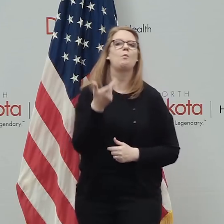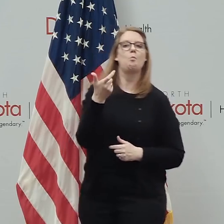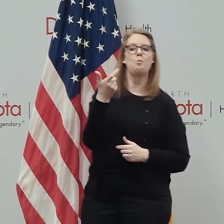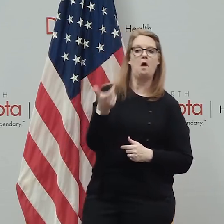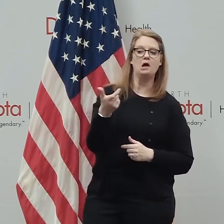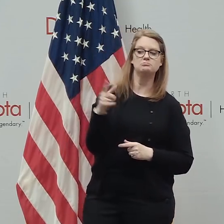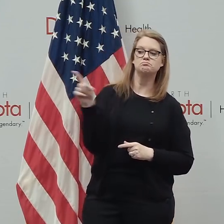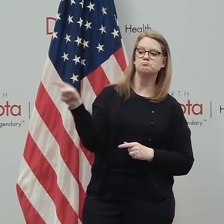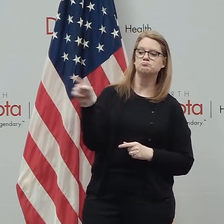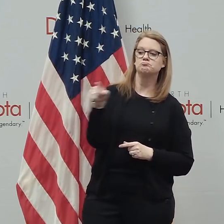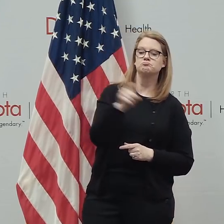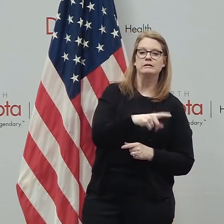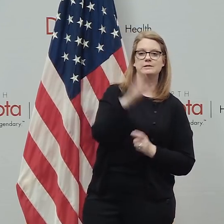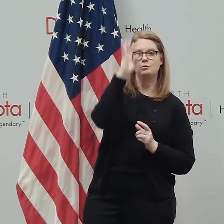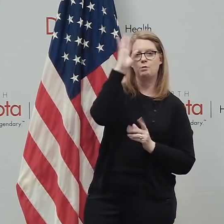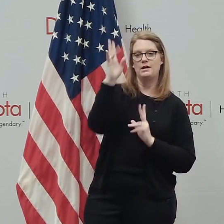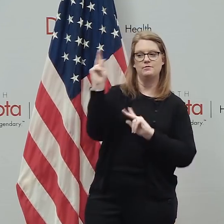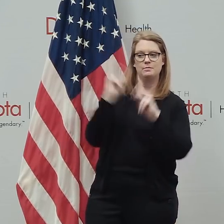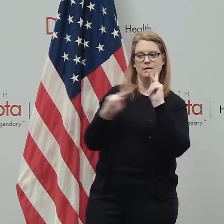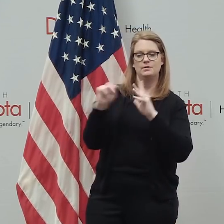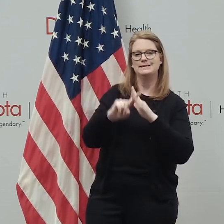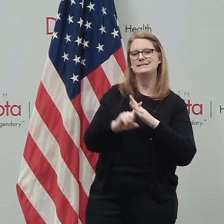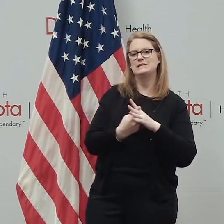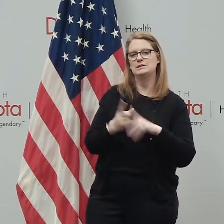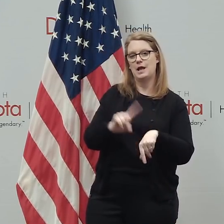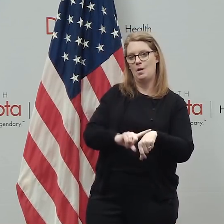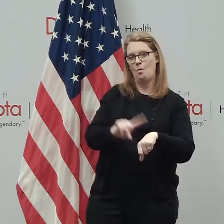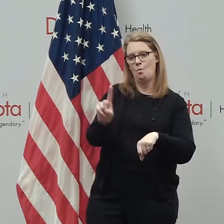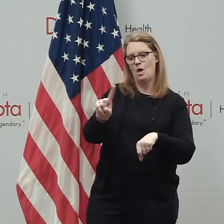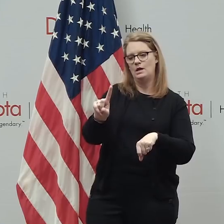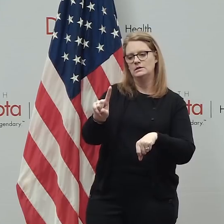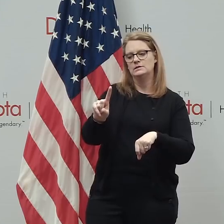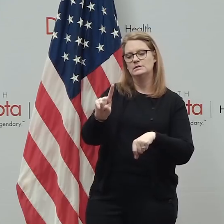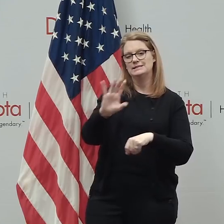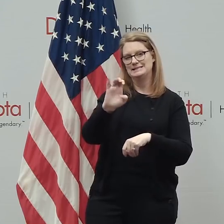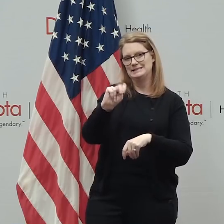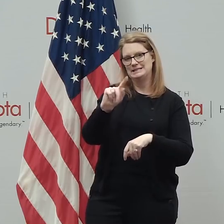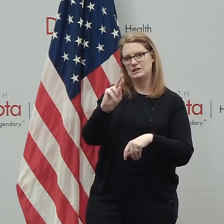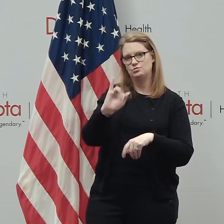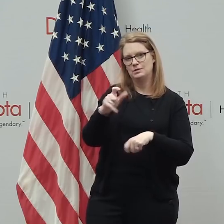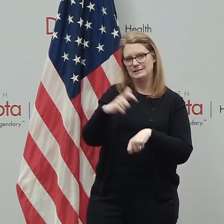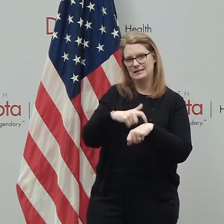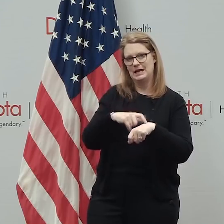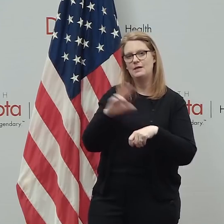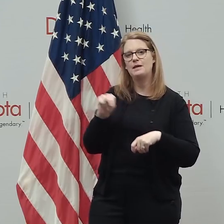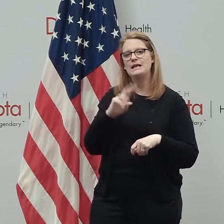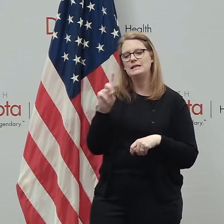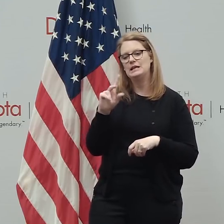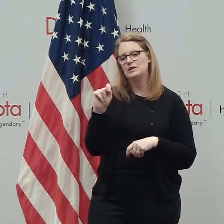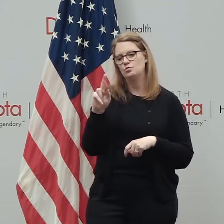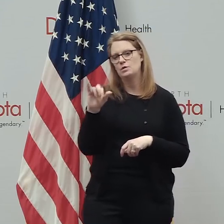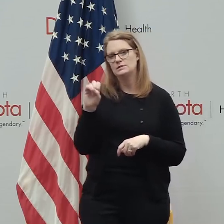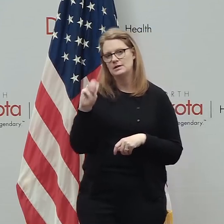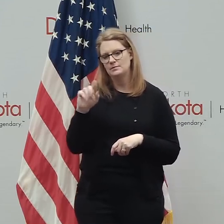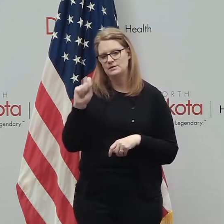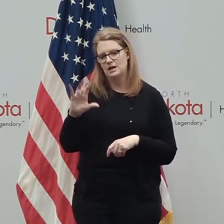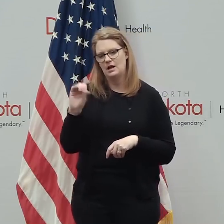some creative North Dakota filmmakers, it begins at 1 p.m. Central Daylight Time. You can go to